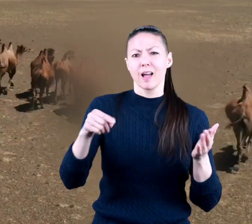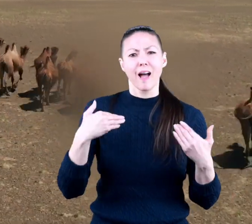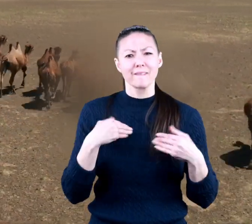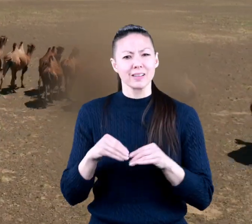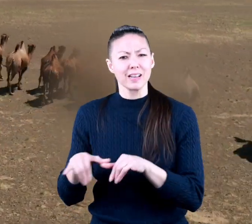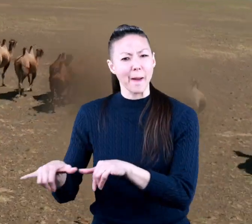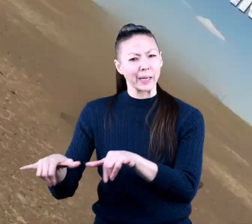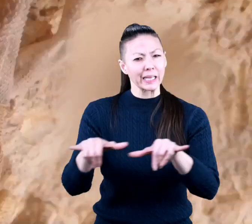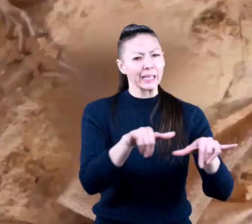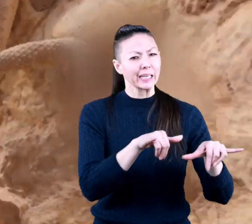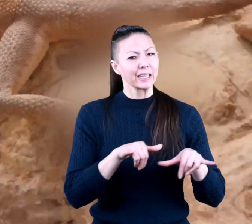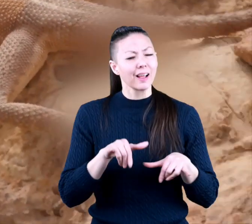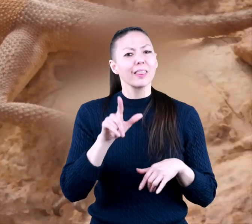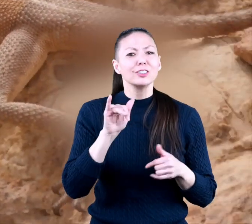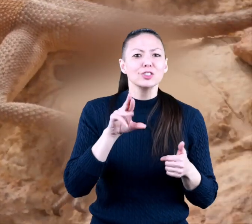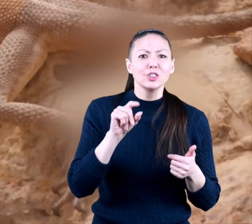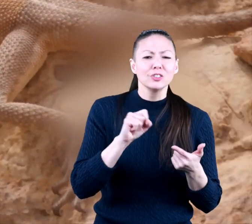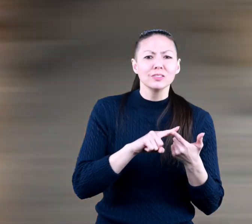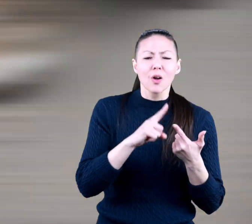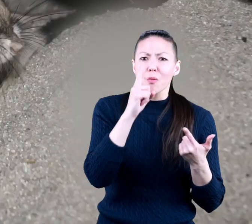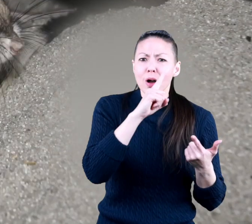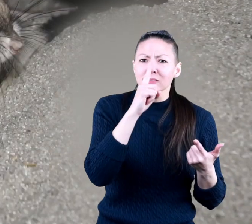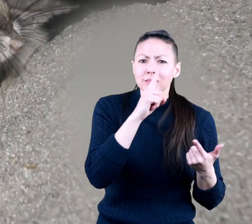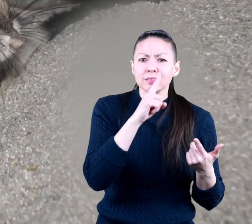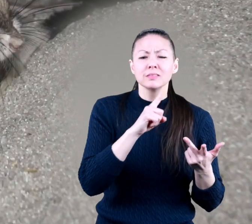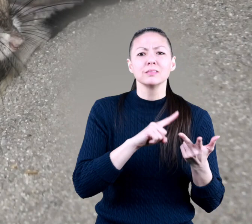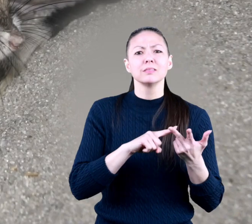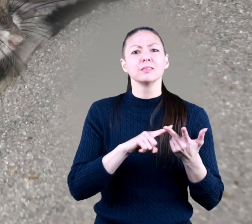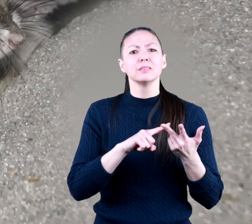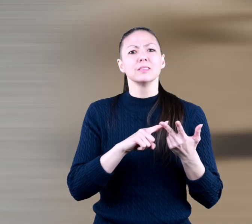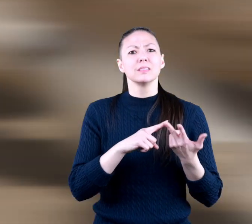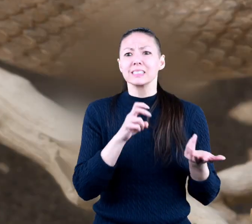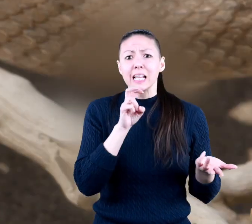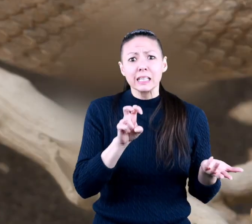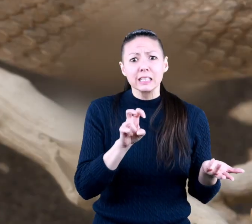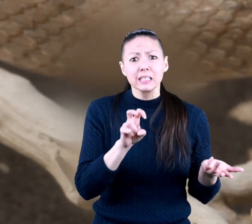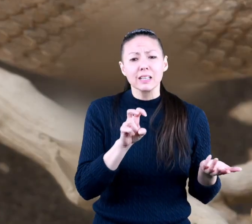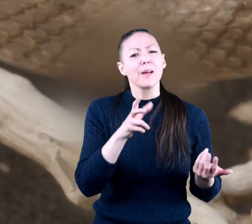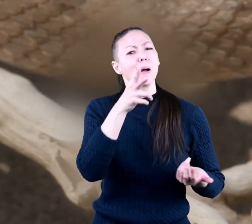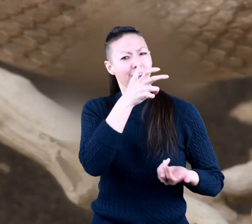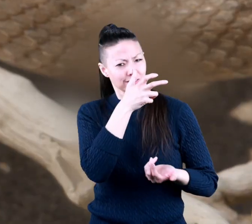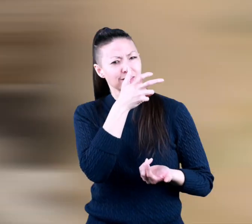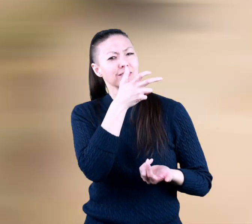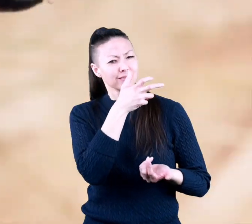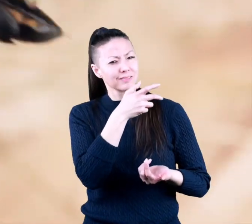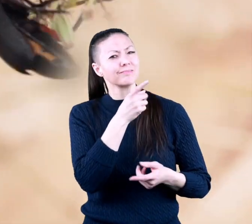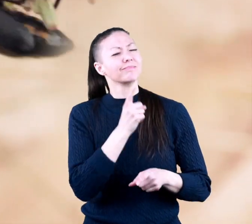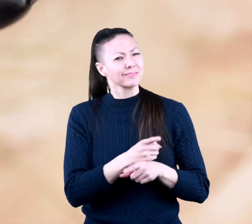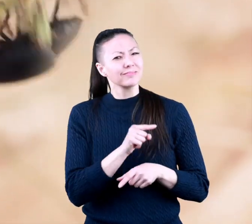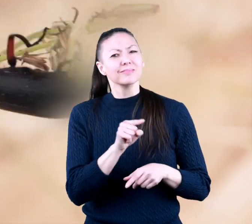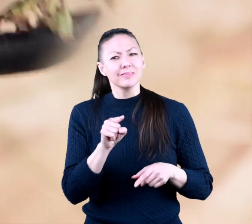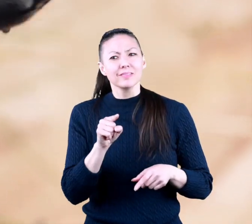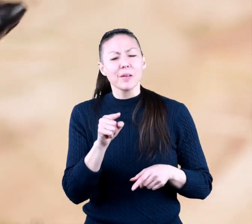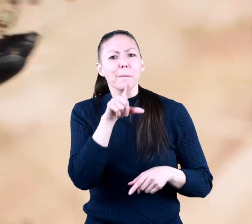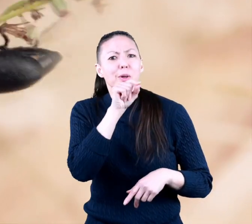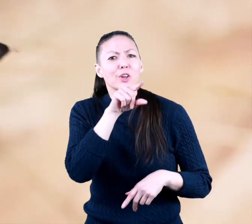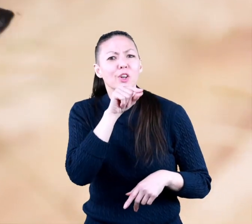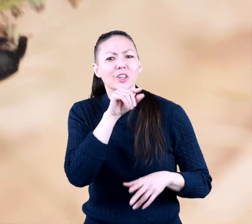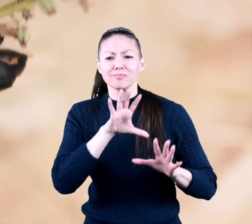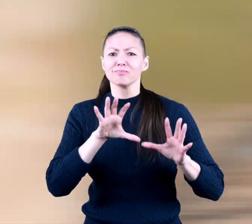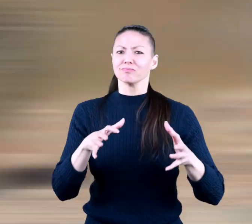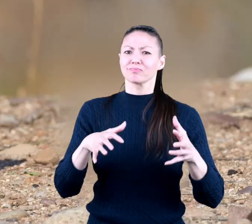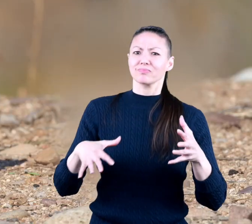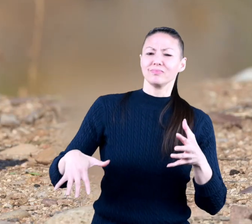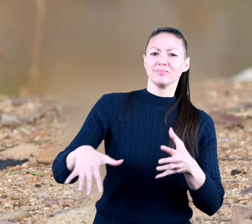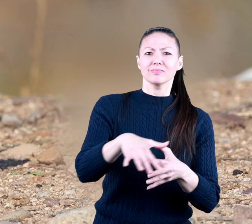common? Lizards, rodents like kangaroo mice, snakes, insects, and ground birds